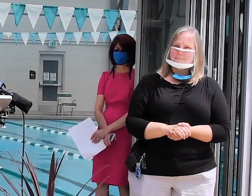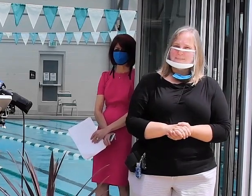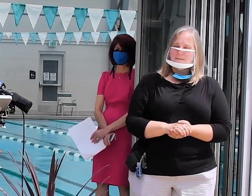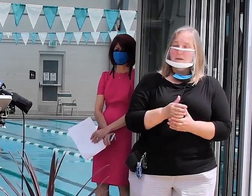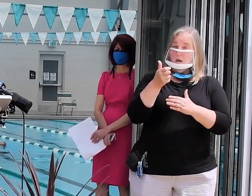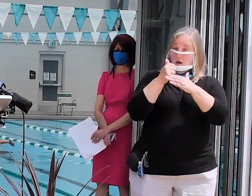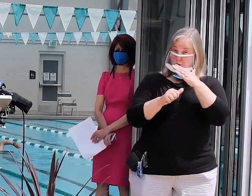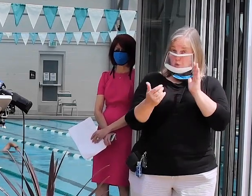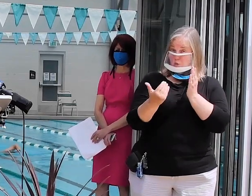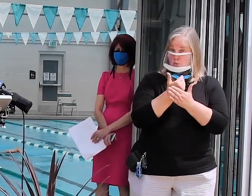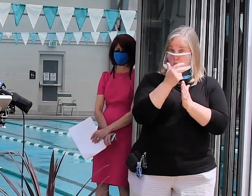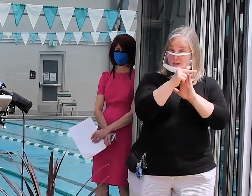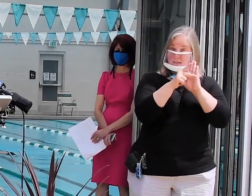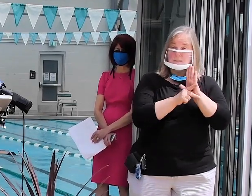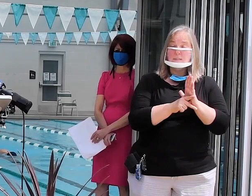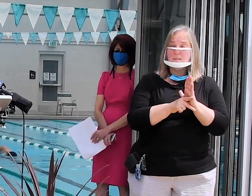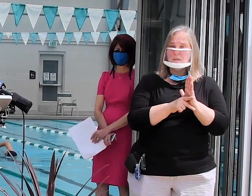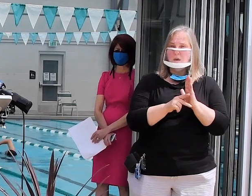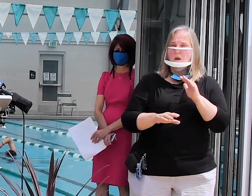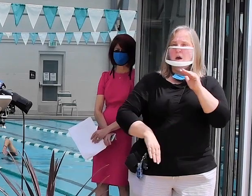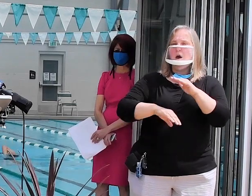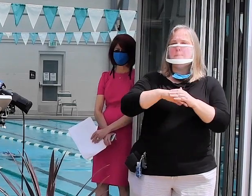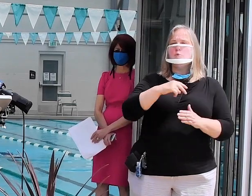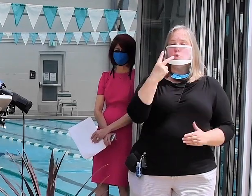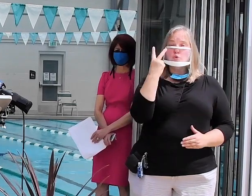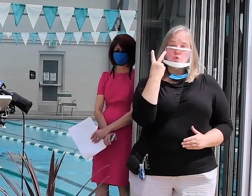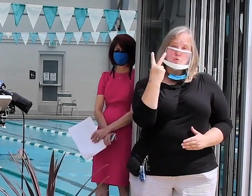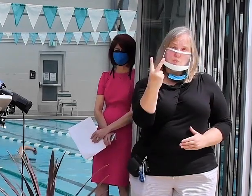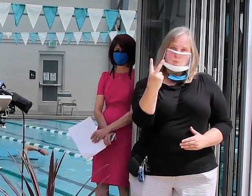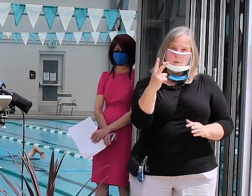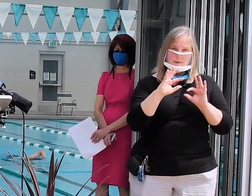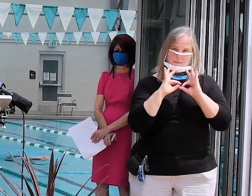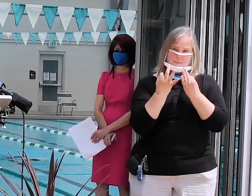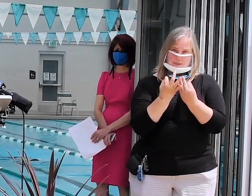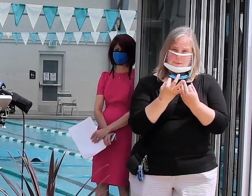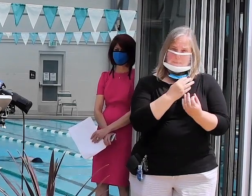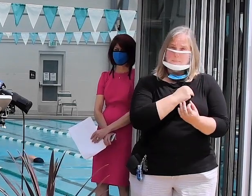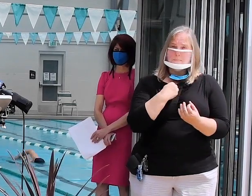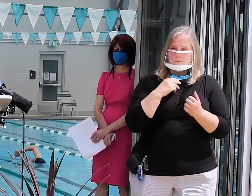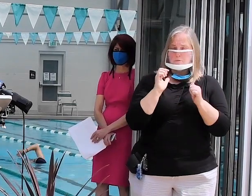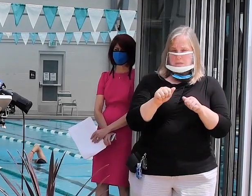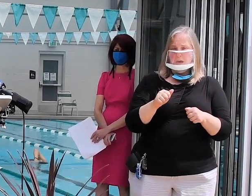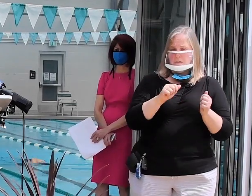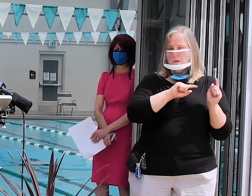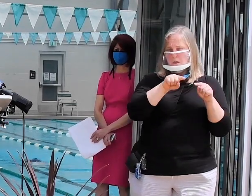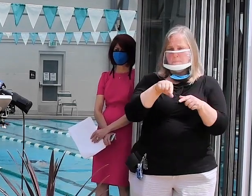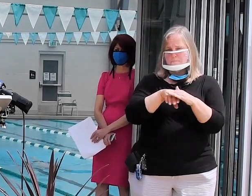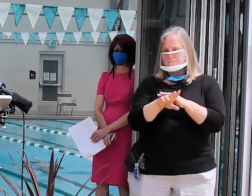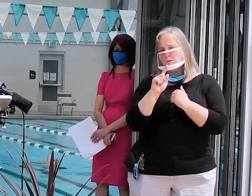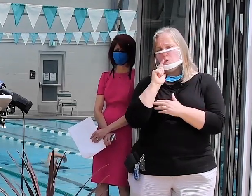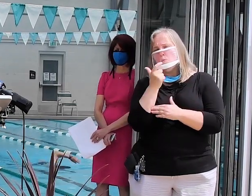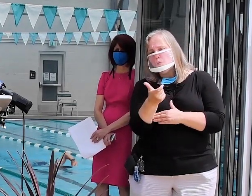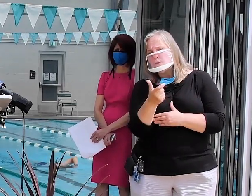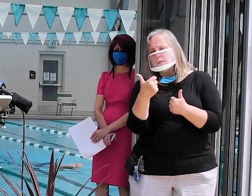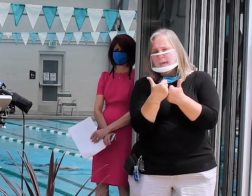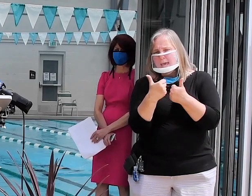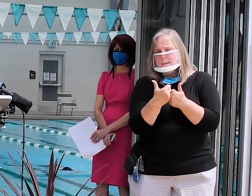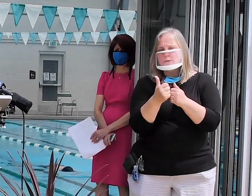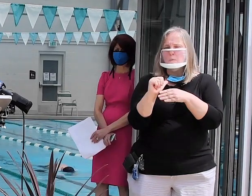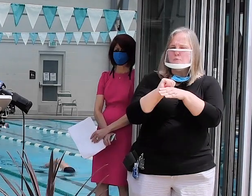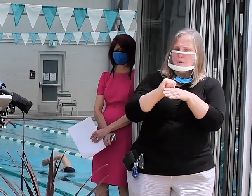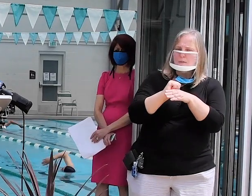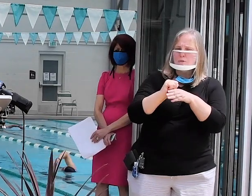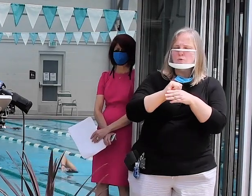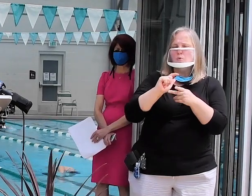Under this new policy, up to 2 family members will be allowed to spectate at games, practices, or